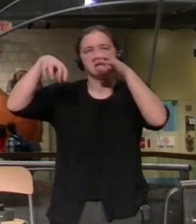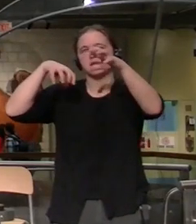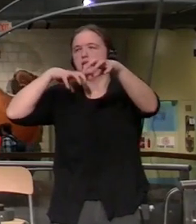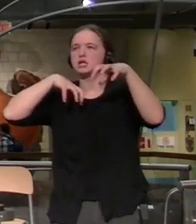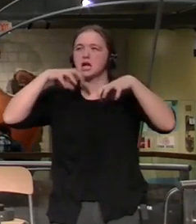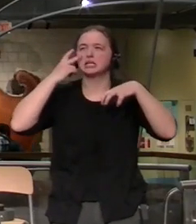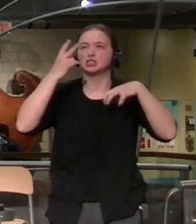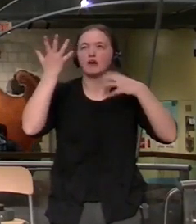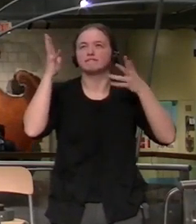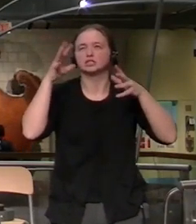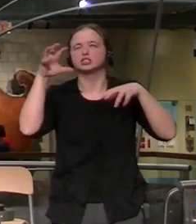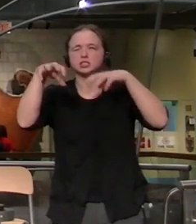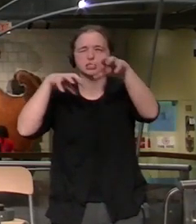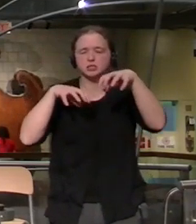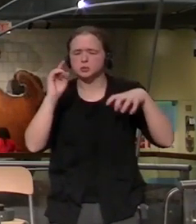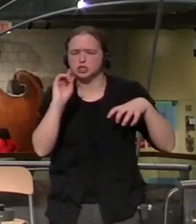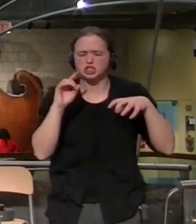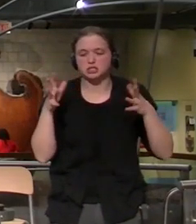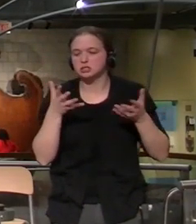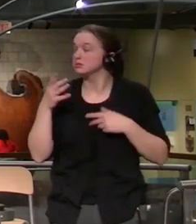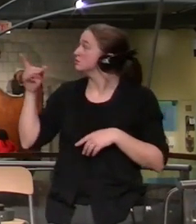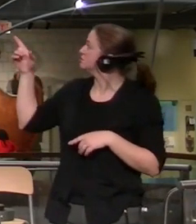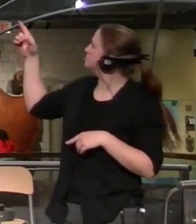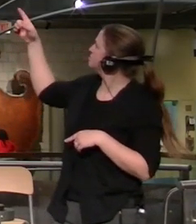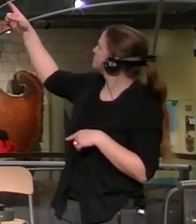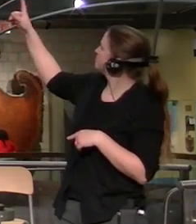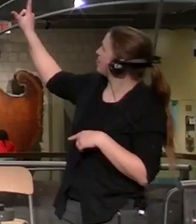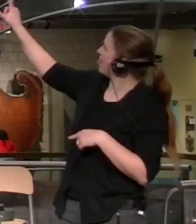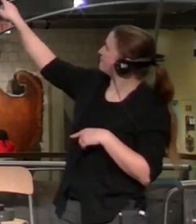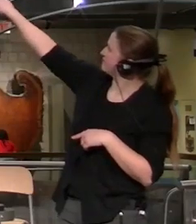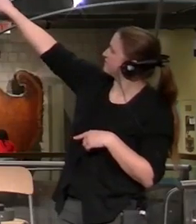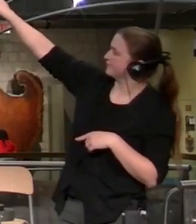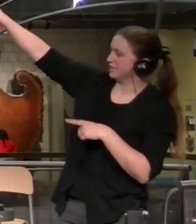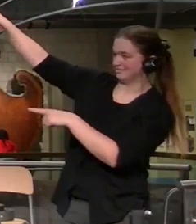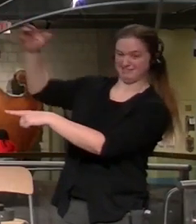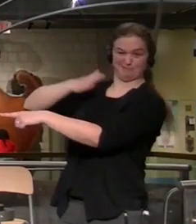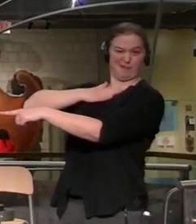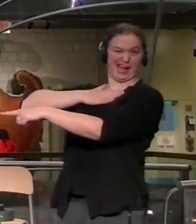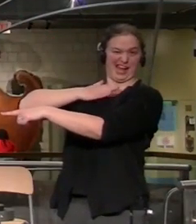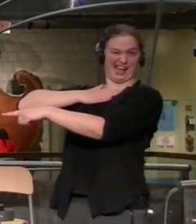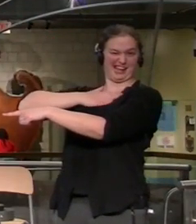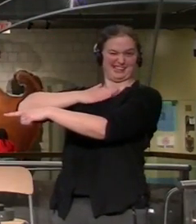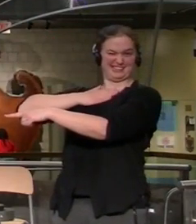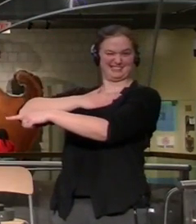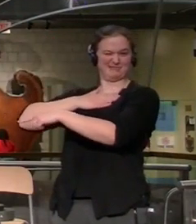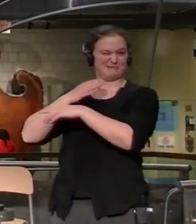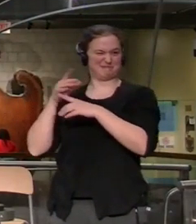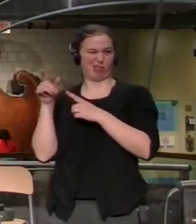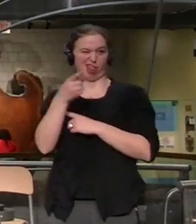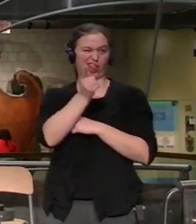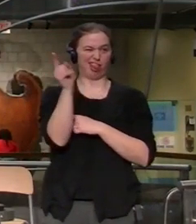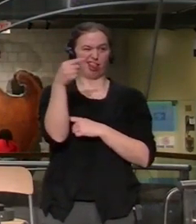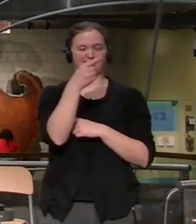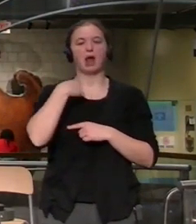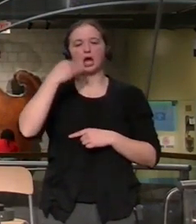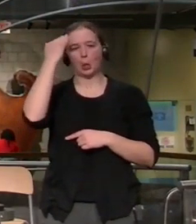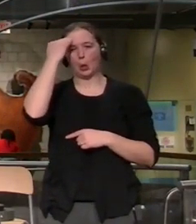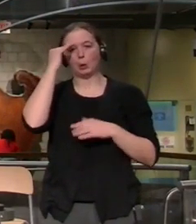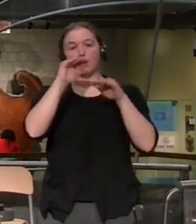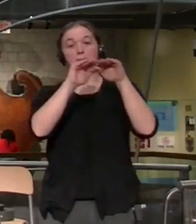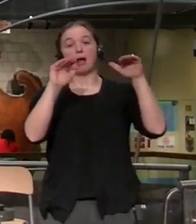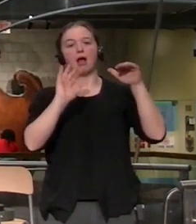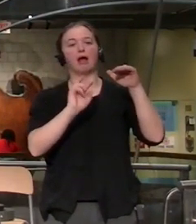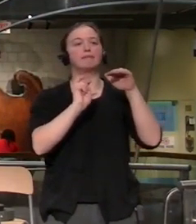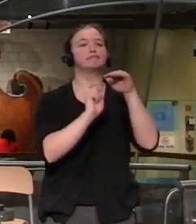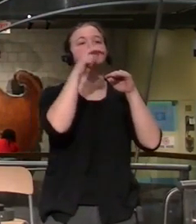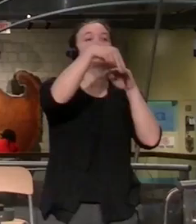what you see on the left is an example of someone's path. That's someone being me. I knew where the platform was. When I started the task, I